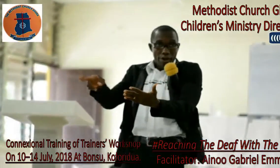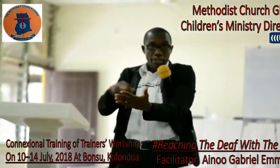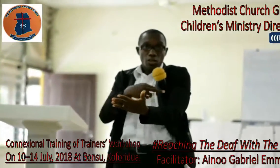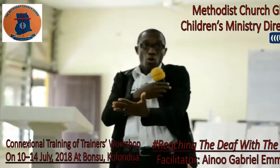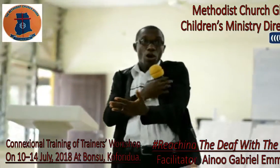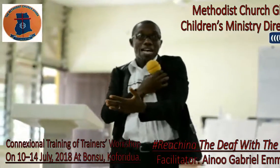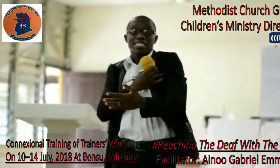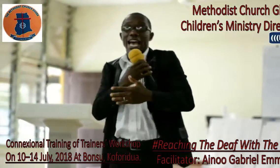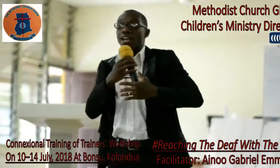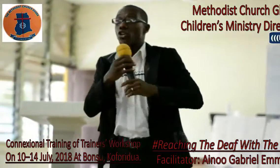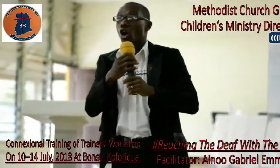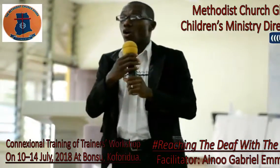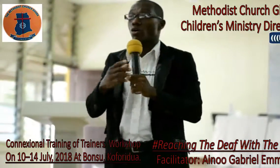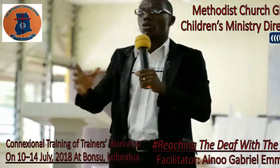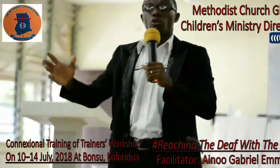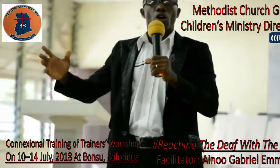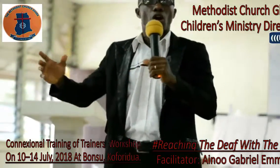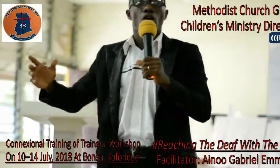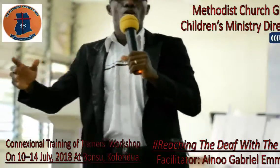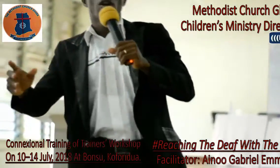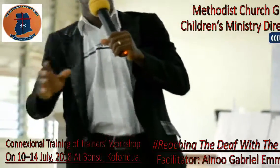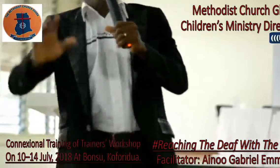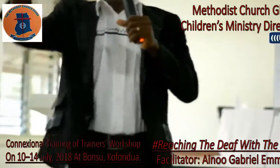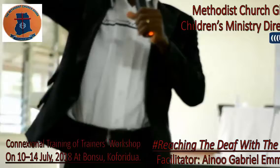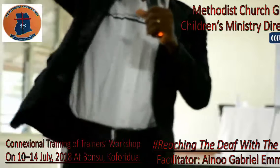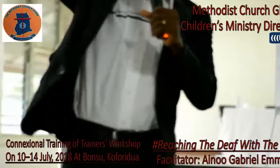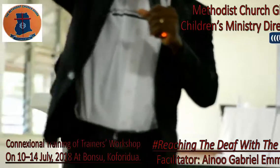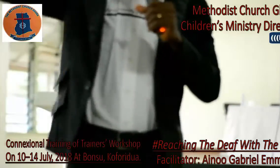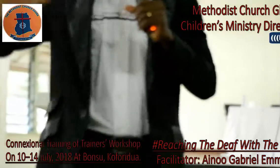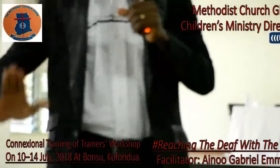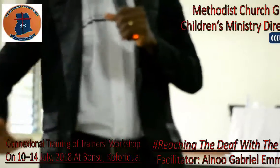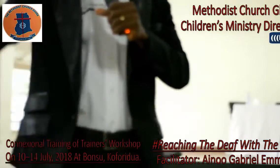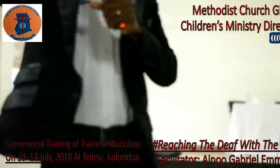read. Who can sign your? Good.